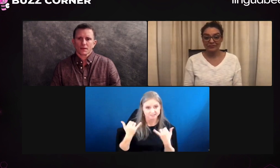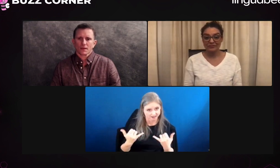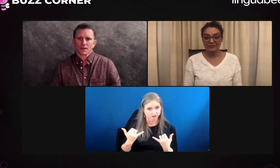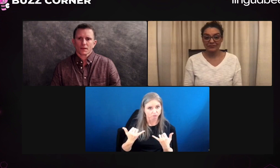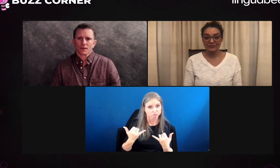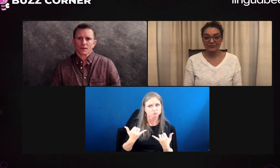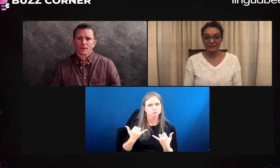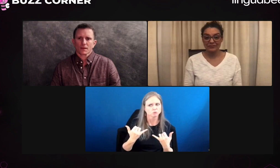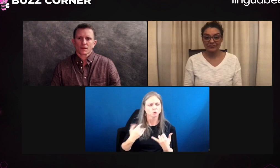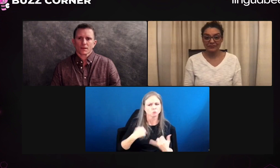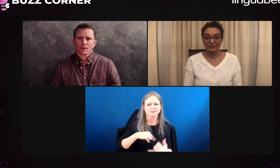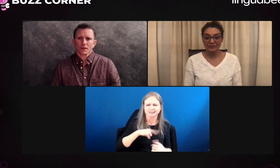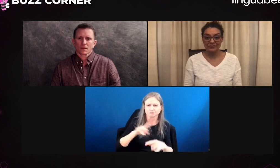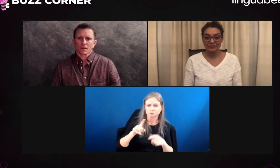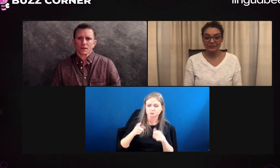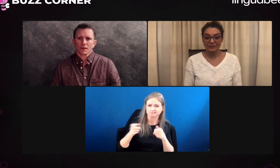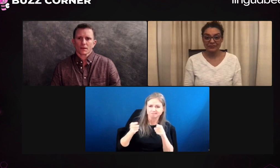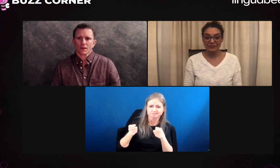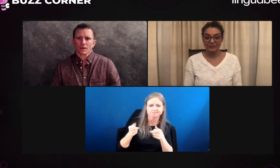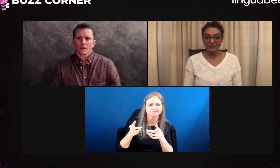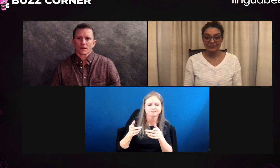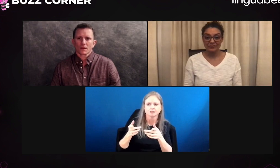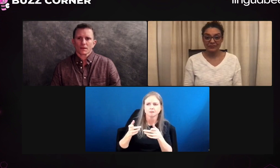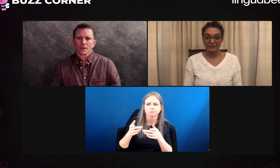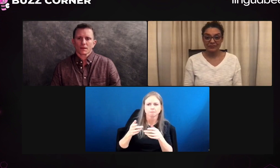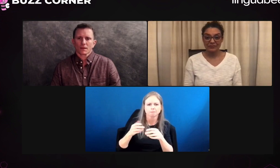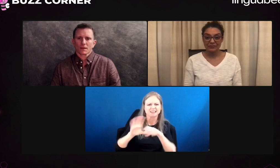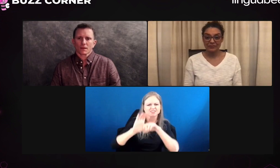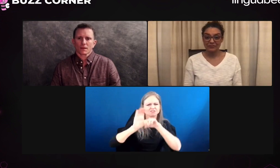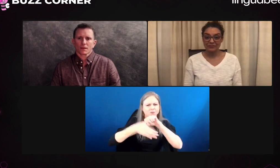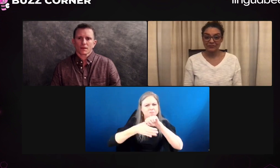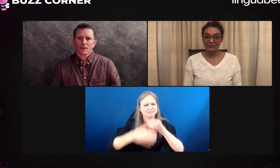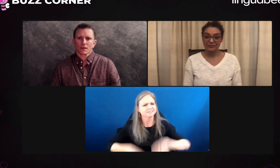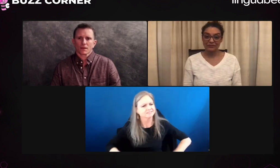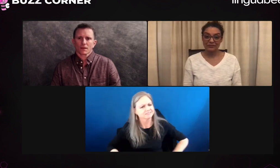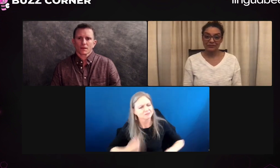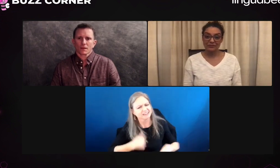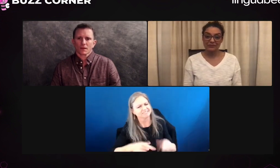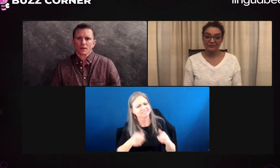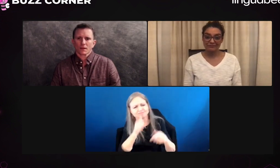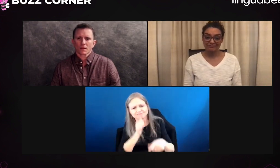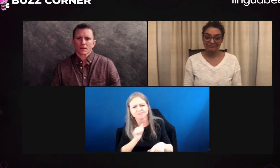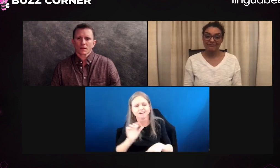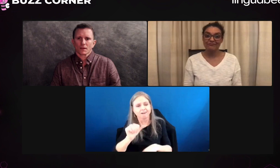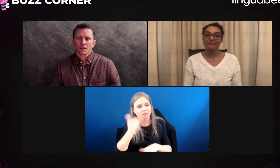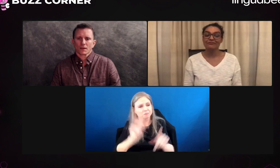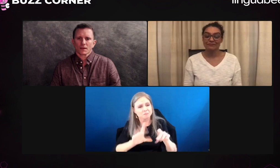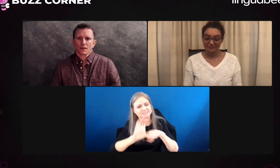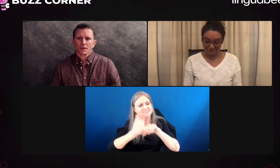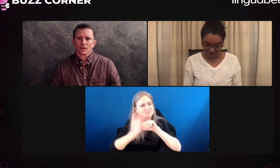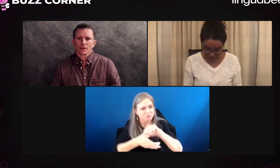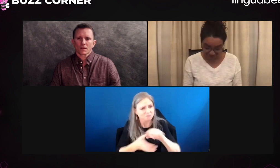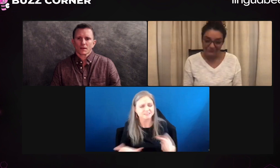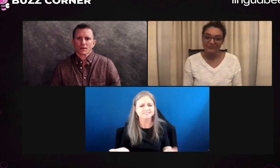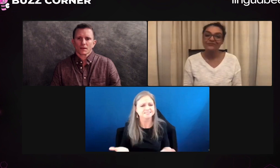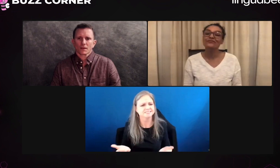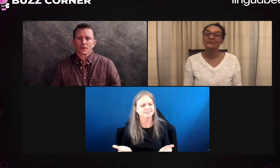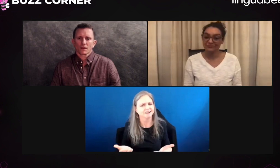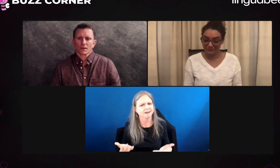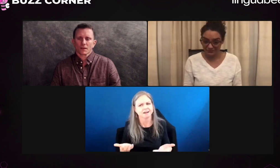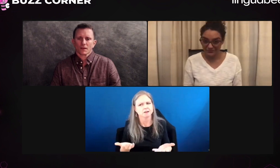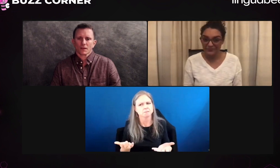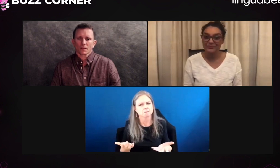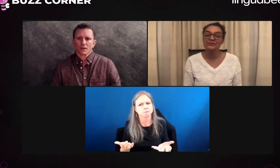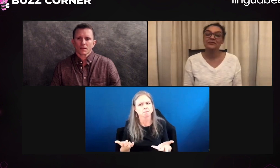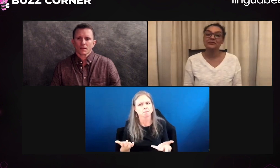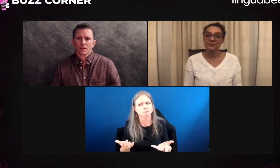We don't feel good. And so now we show up and we have to deal with this. this incompetence,